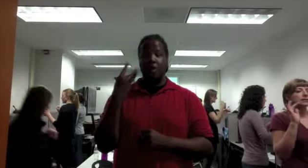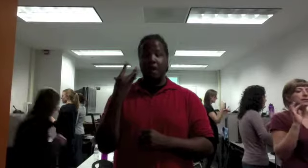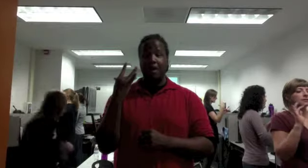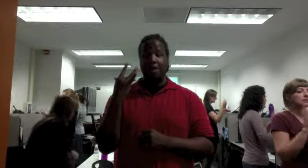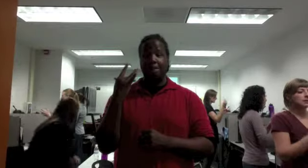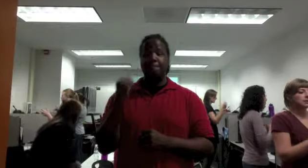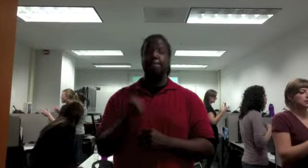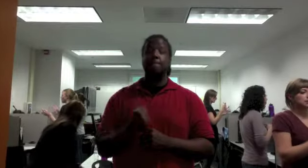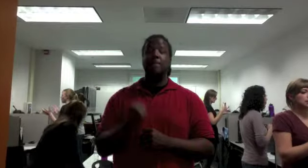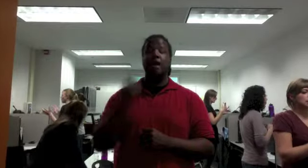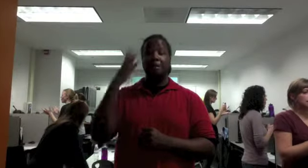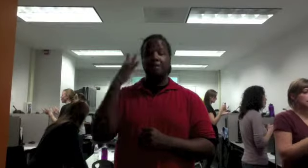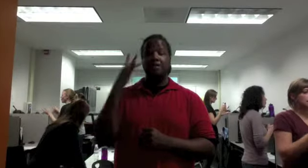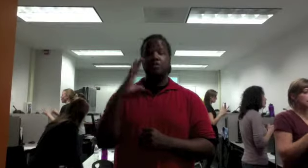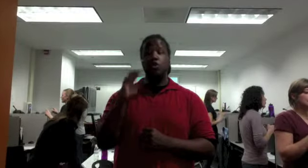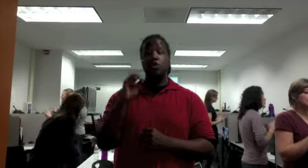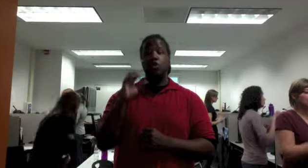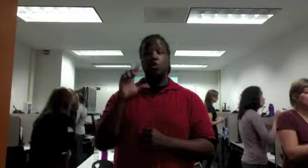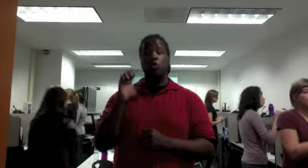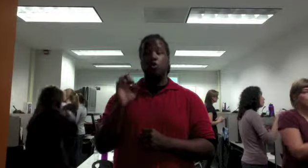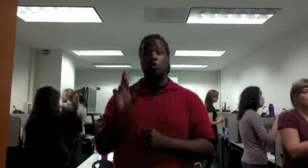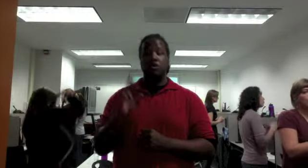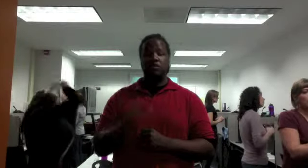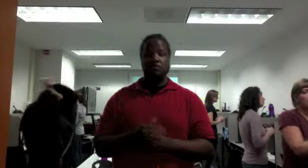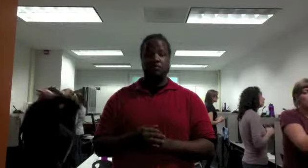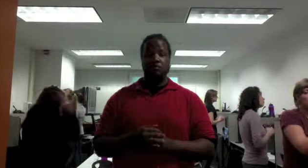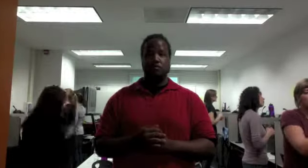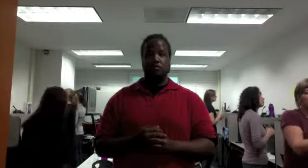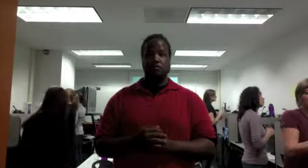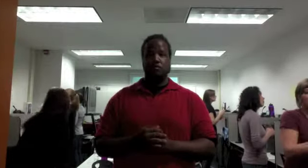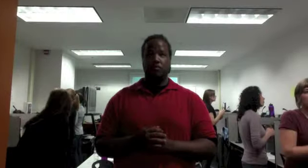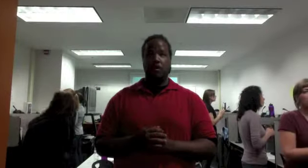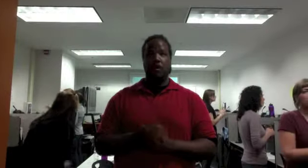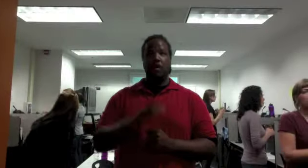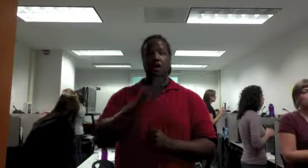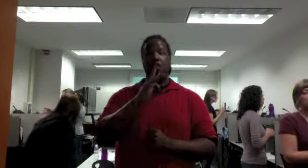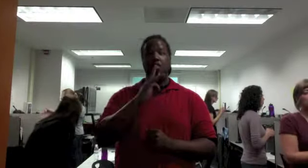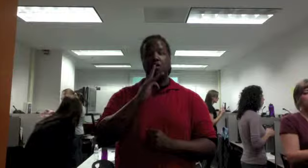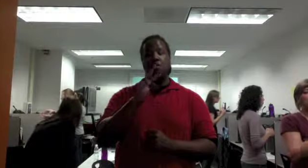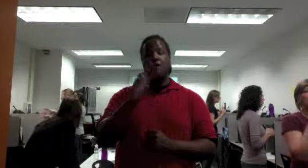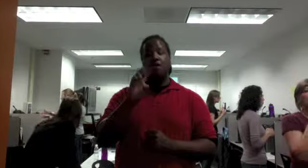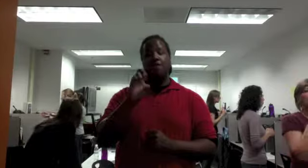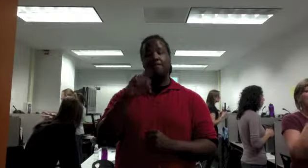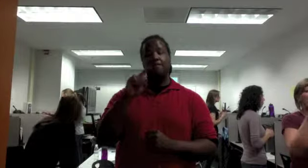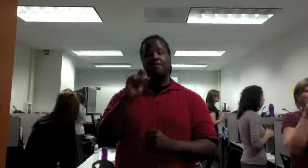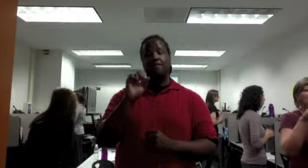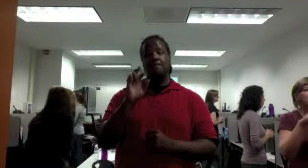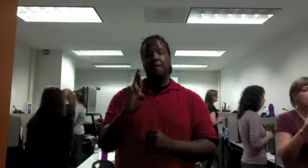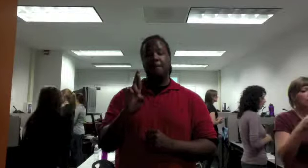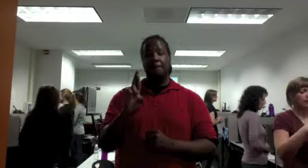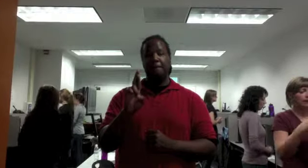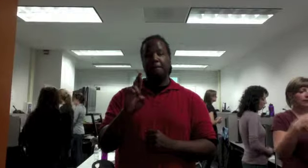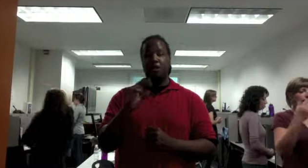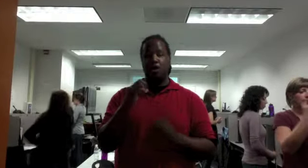Because it's cooler. What's that do to the air around the Pepsi can? It cools it, and the water vapor in that air around the Pepsi